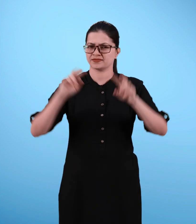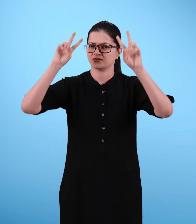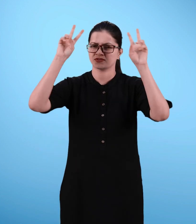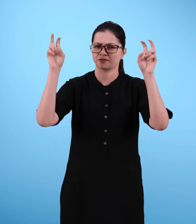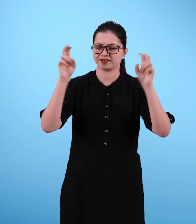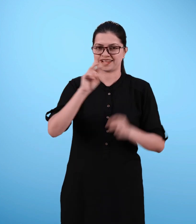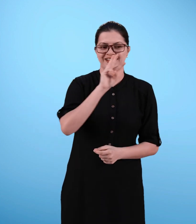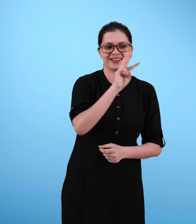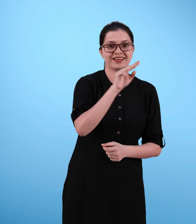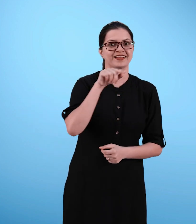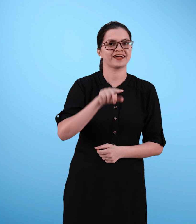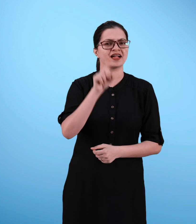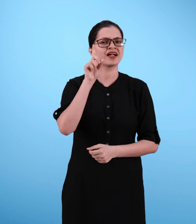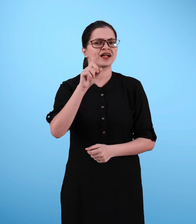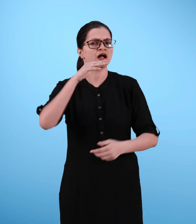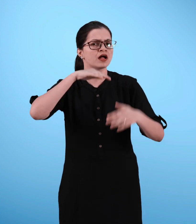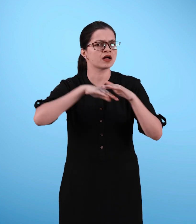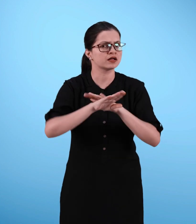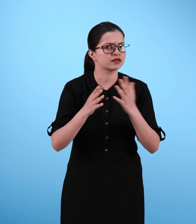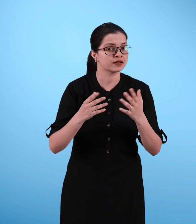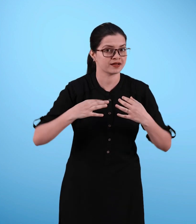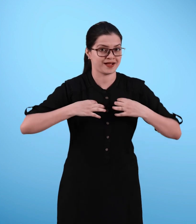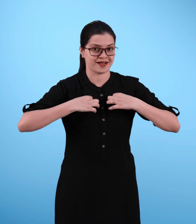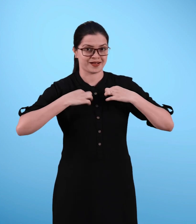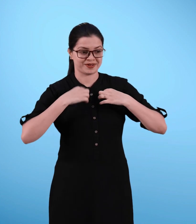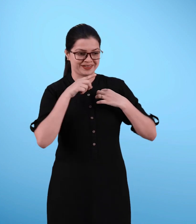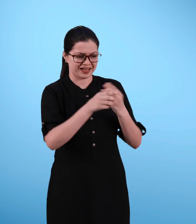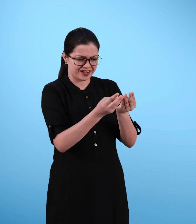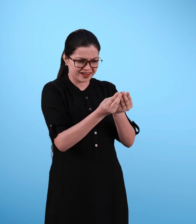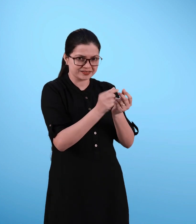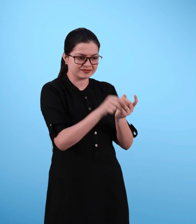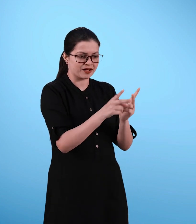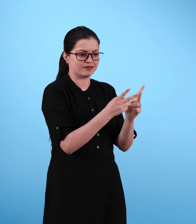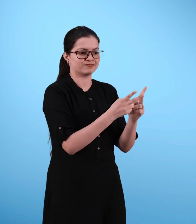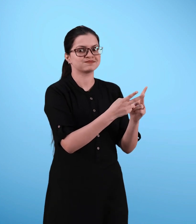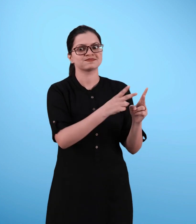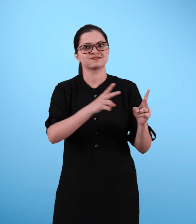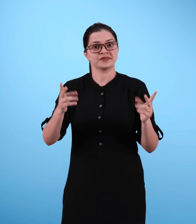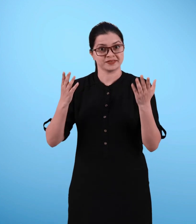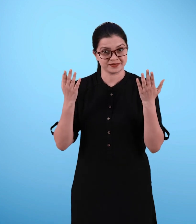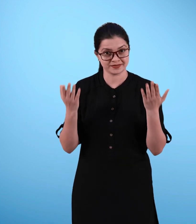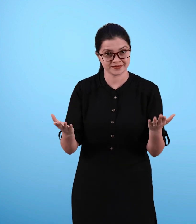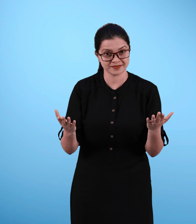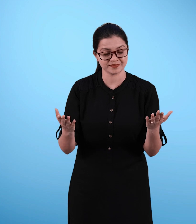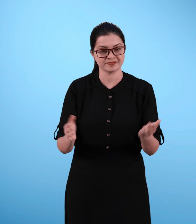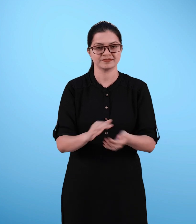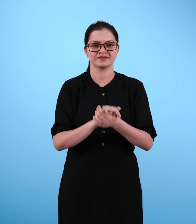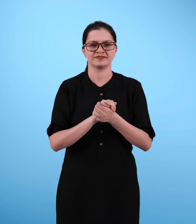Variety 3.1. in fabrics. Variety in 1. fabrics. Visit a nearby tailoring shop.